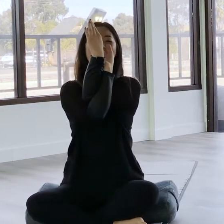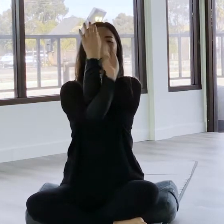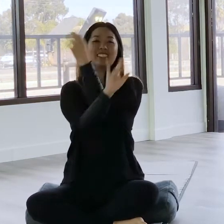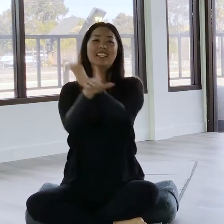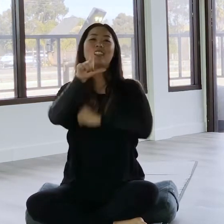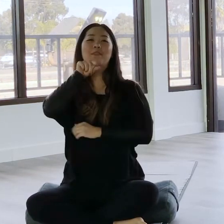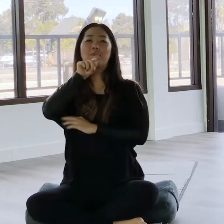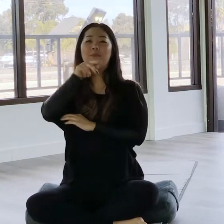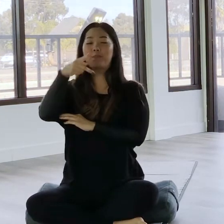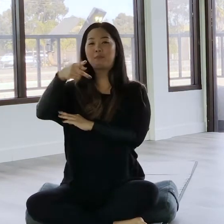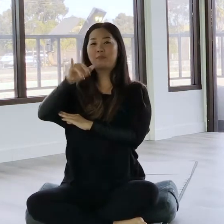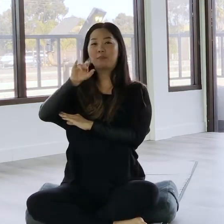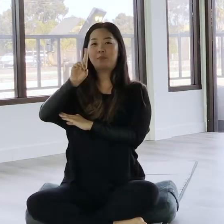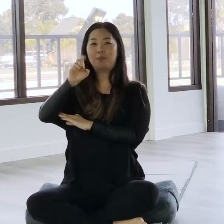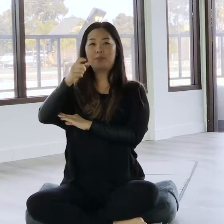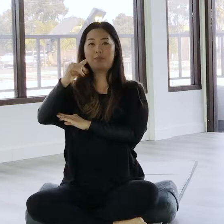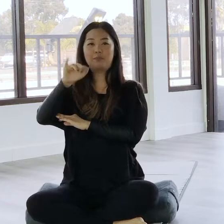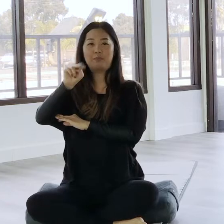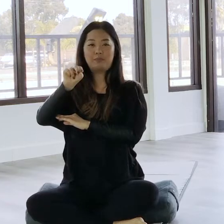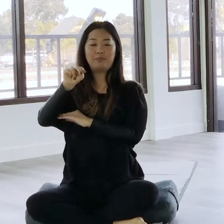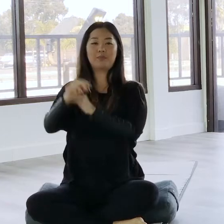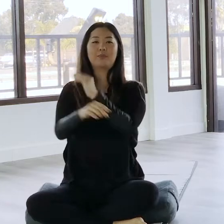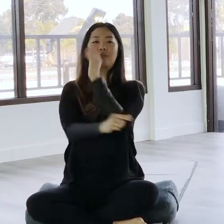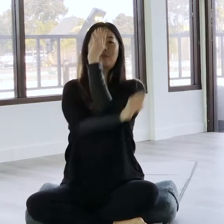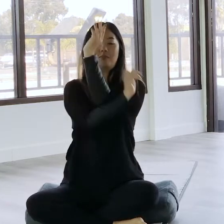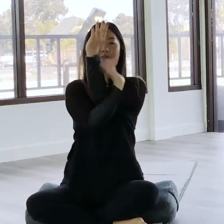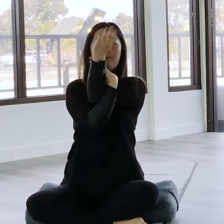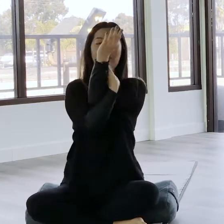Bring the shoulders down.